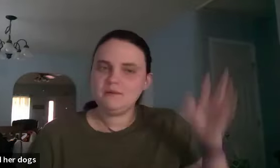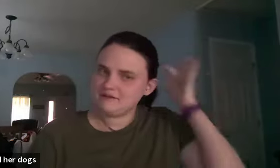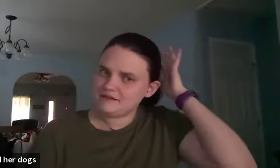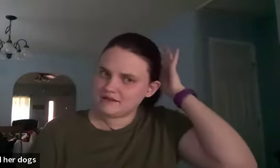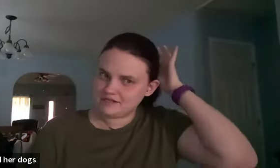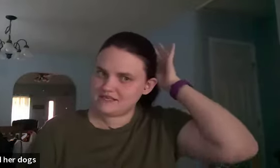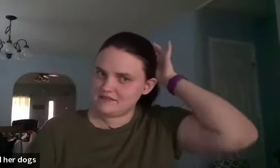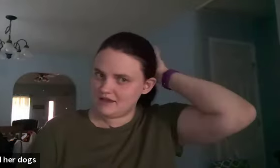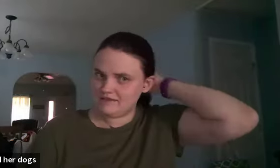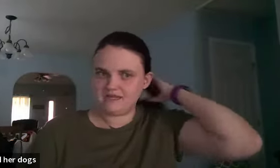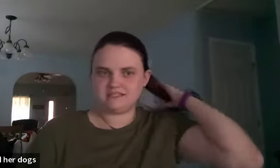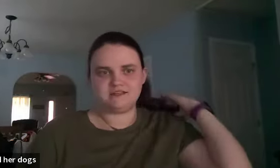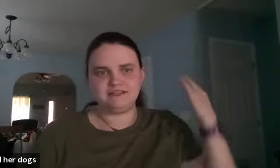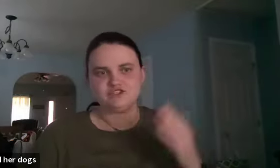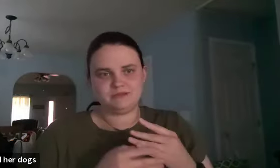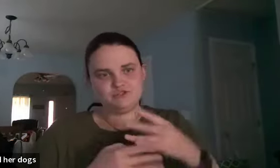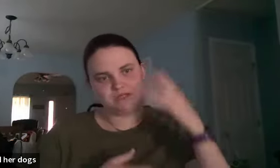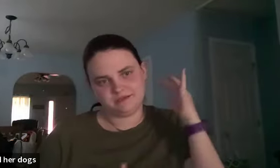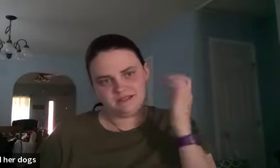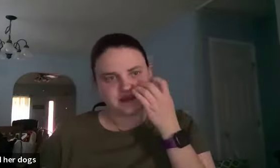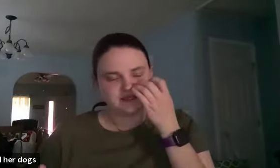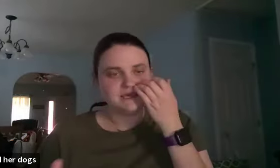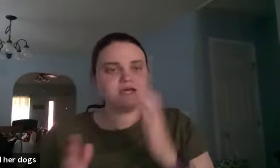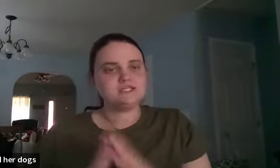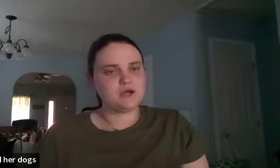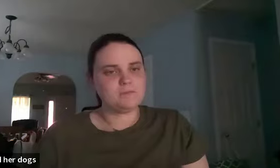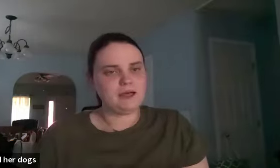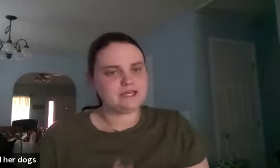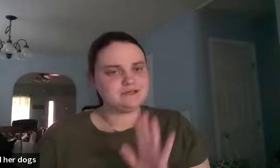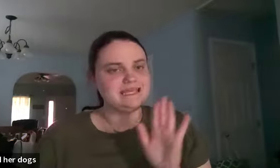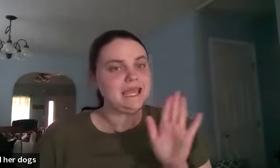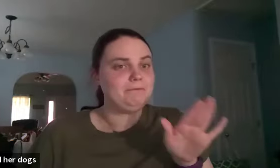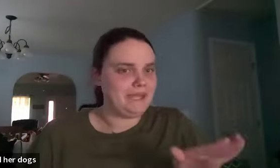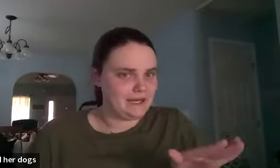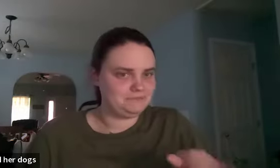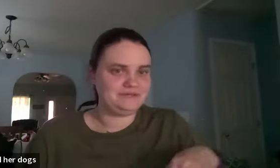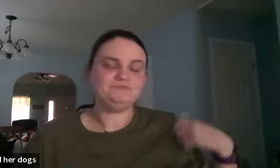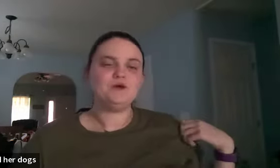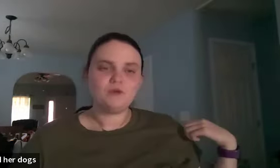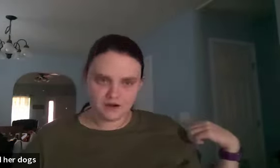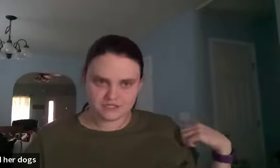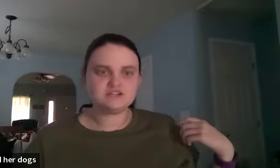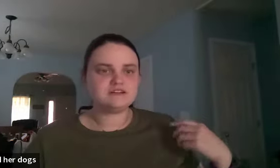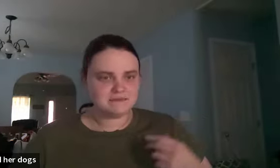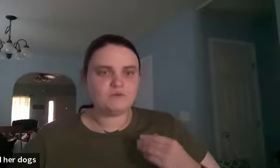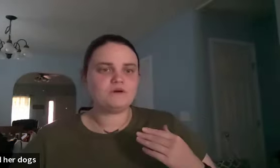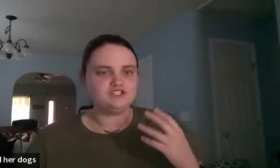But I feel like I'm going to say that and then suddenly it's going to be 20 billion signs. So that's why I say it may not be. We are going to start getting more into